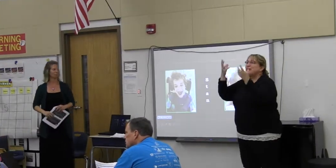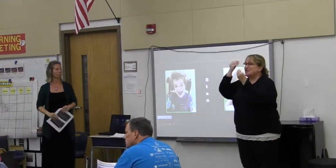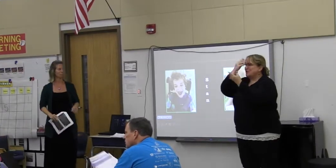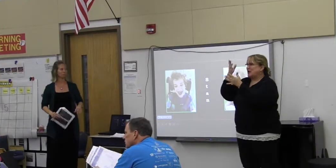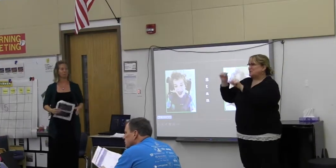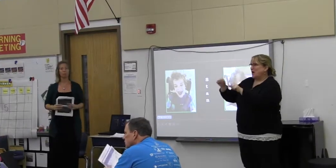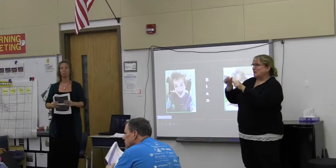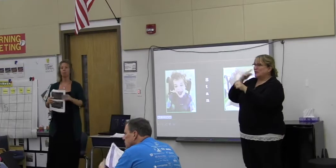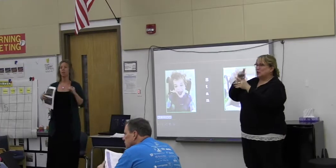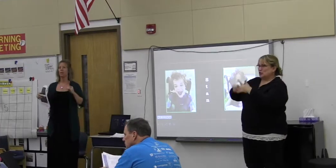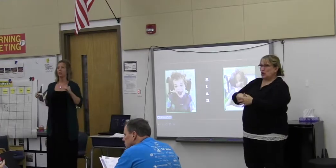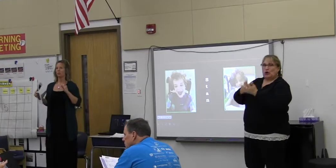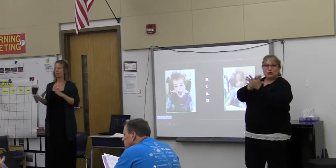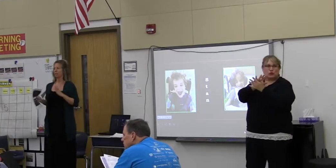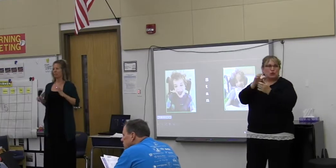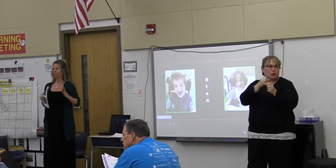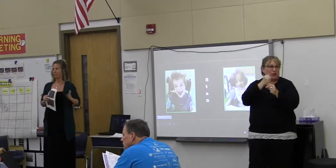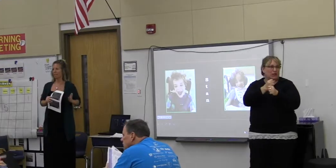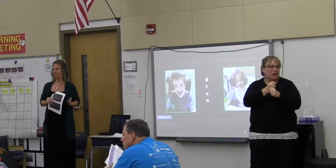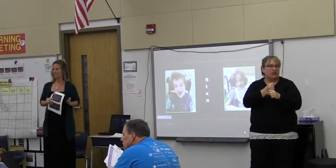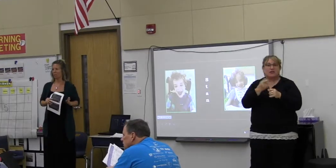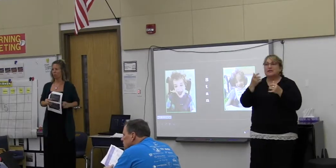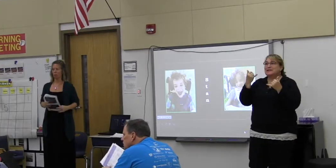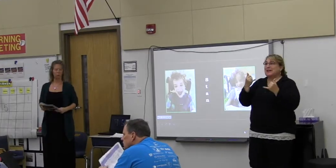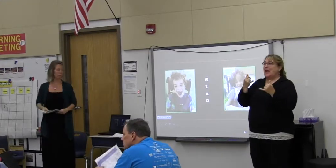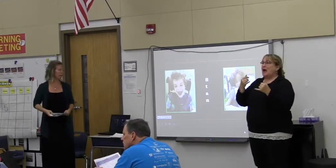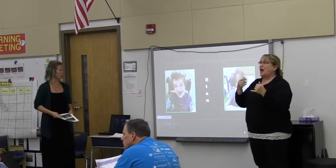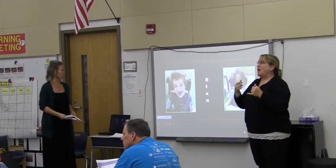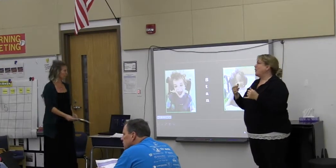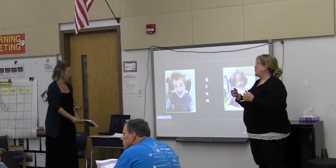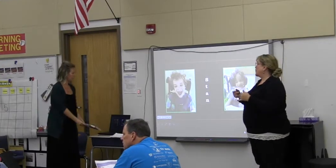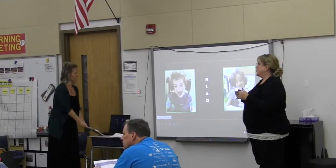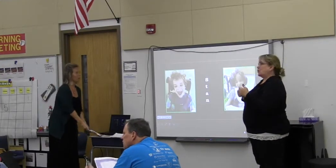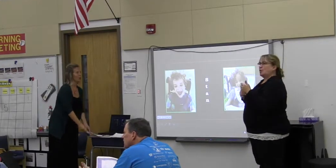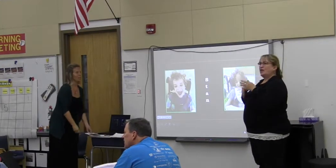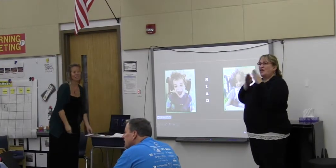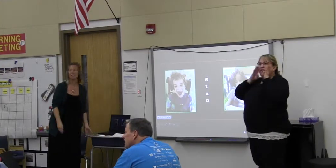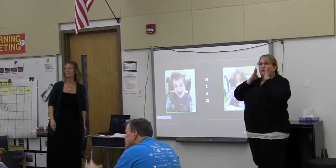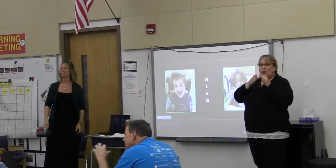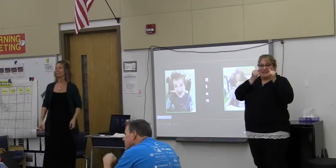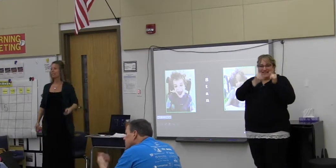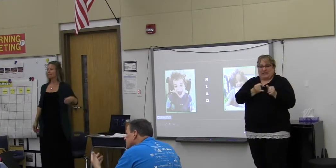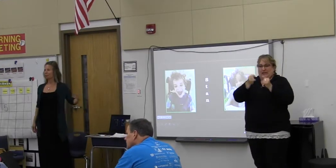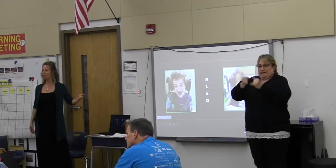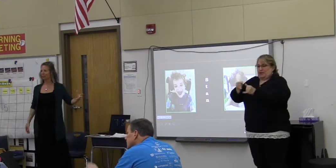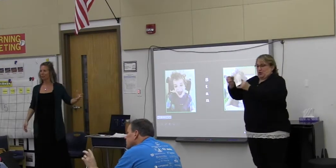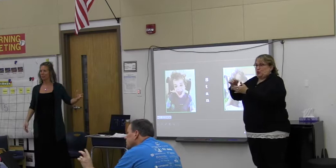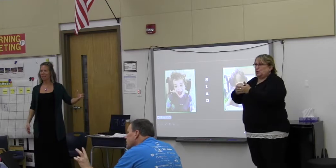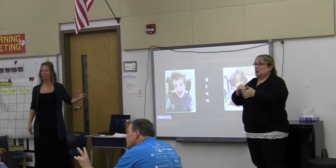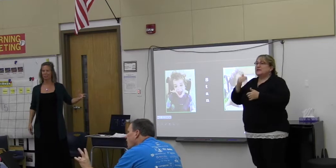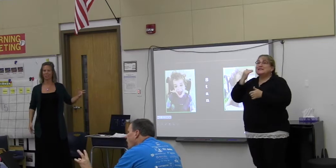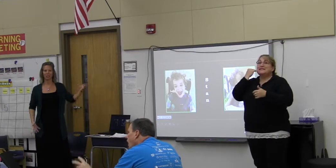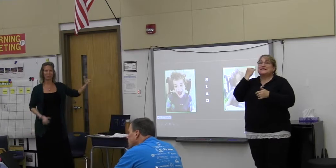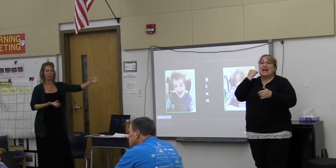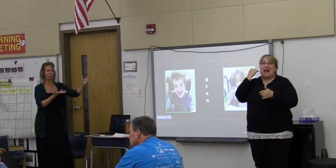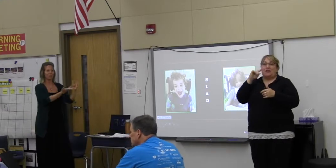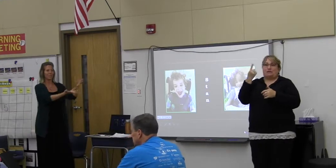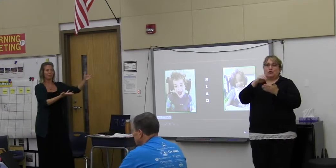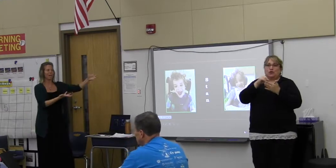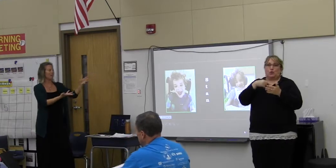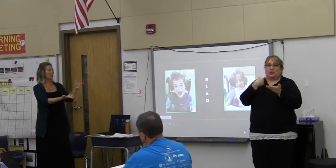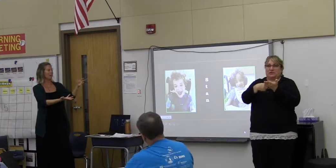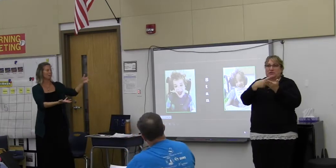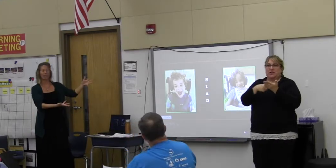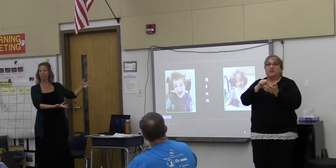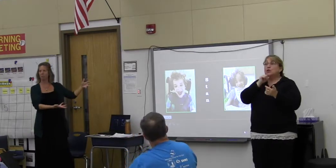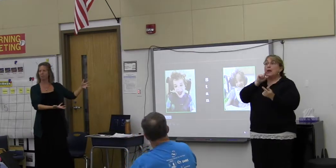beginning. So now we're going to go kind of individual real quick, and we're going to touch on, Stan is our first little guy that we're going to talk about.